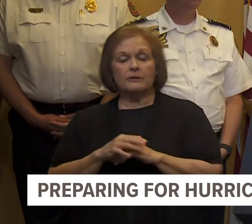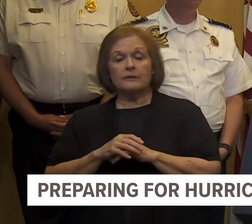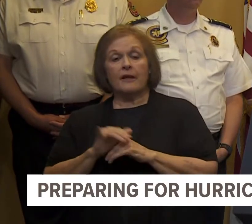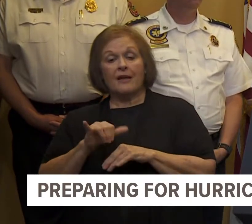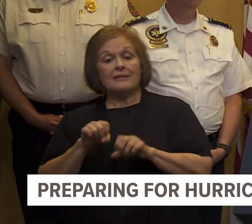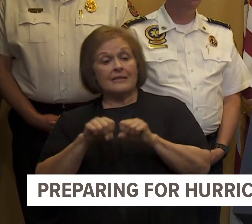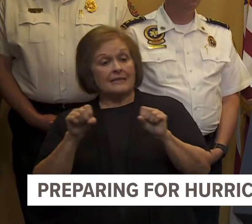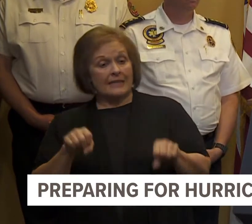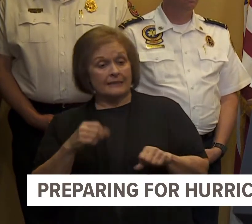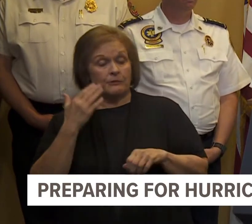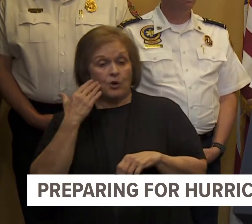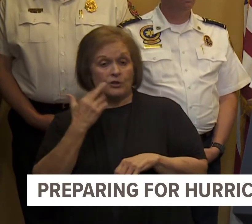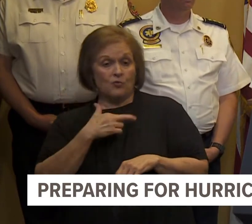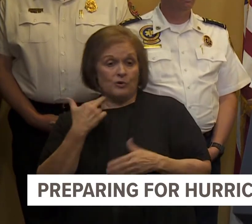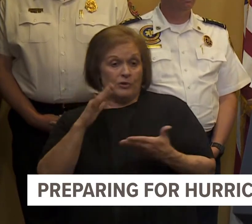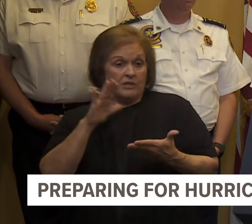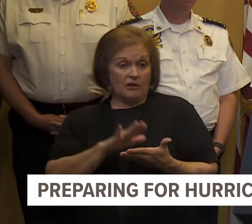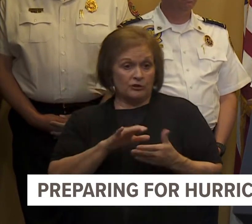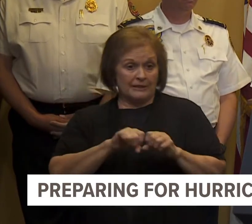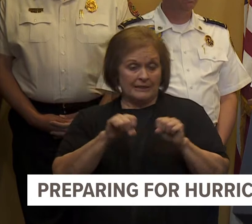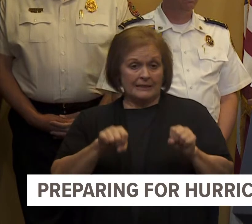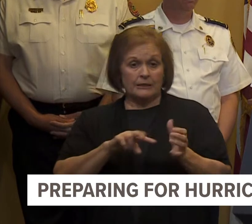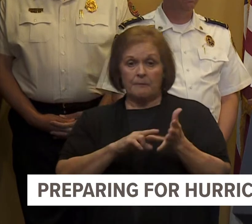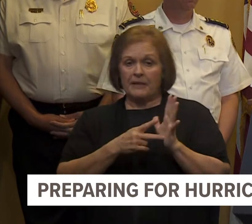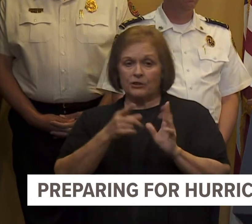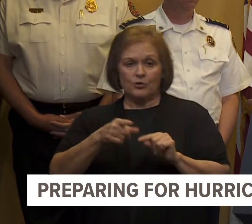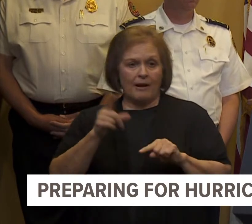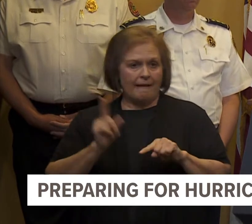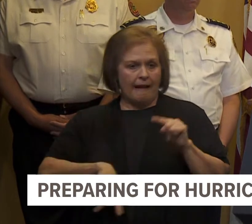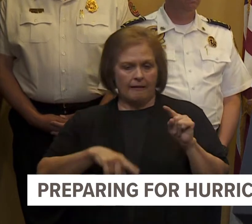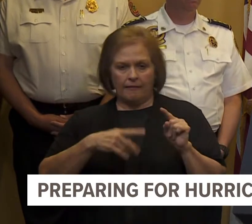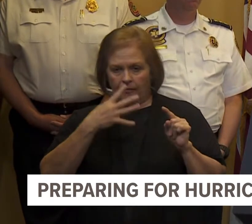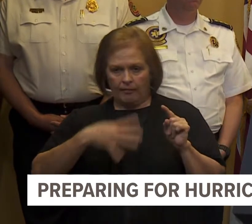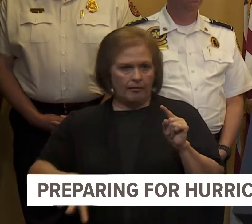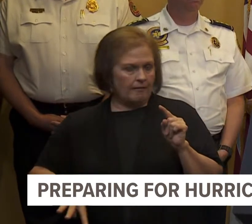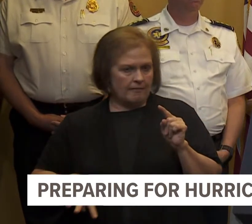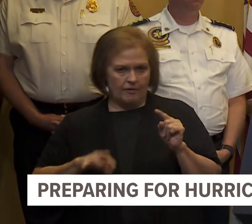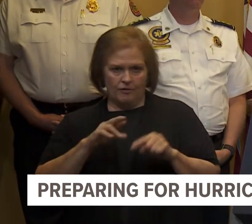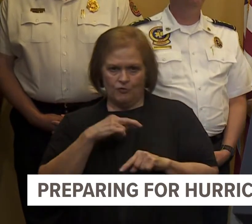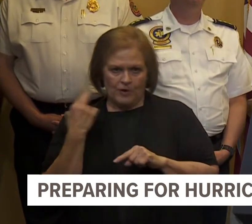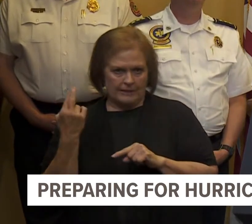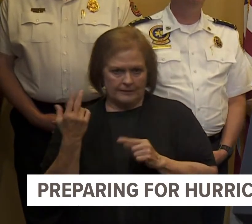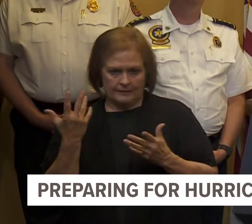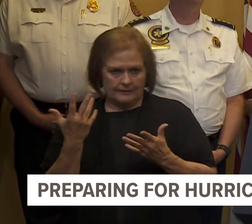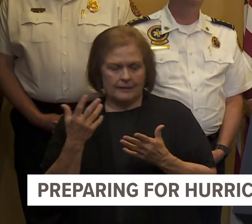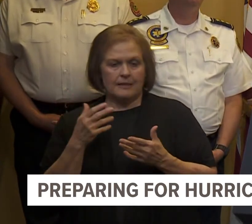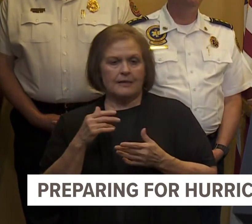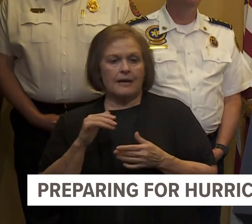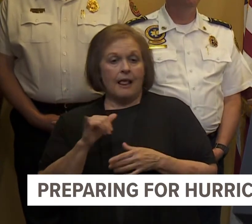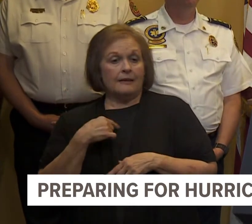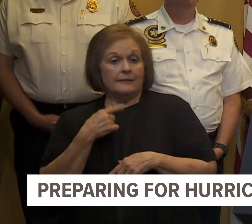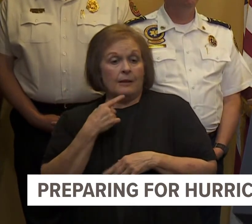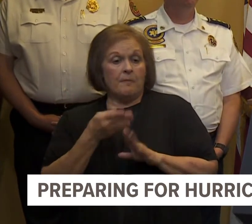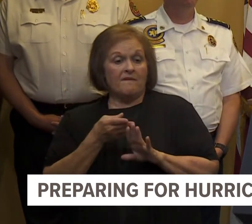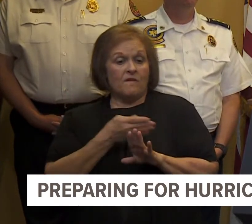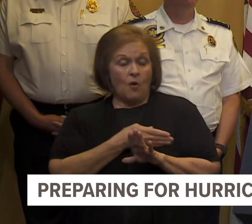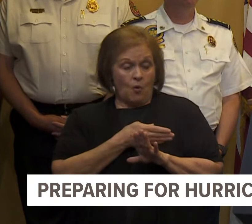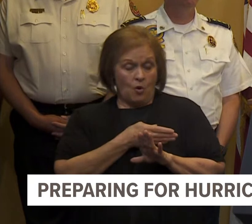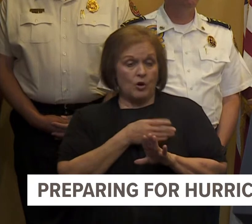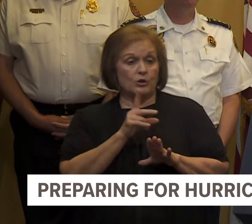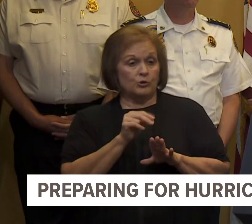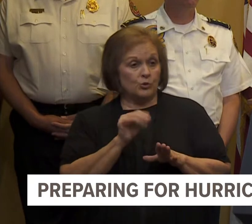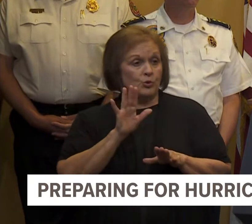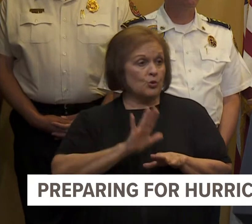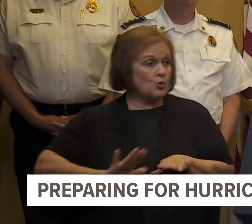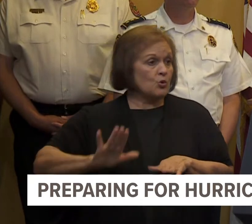that the system is a risk reduction system. That means you cannot eliminate the risk completely. And as been said before, please do